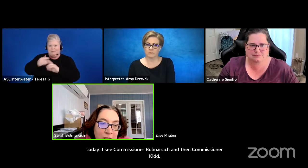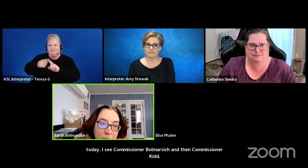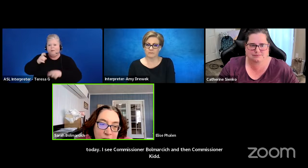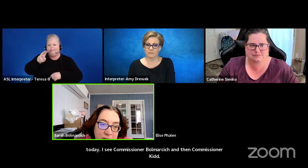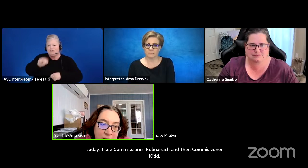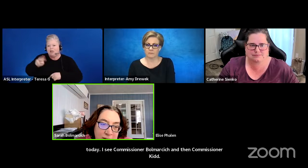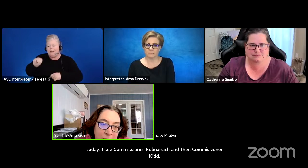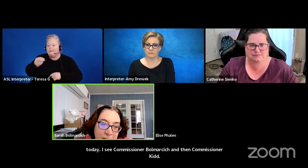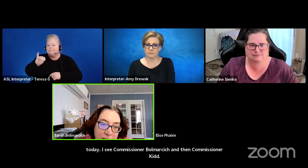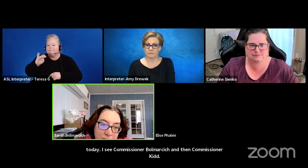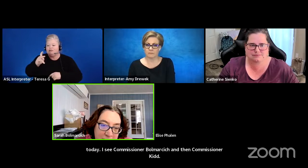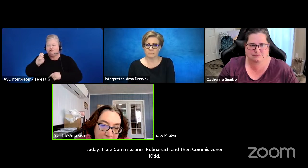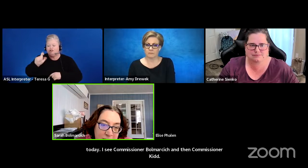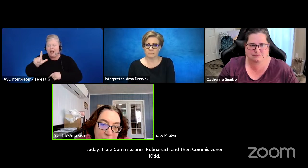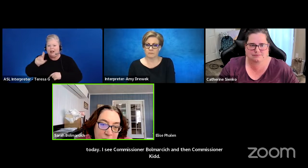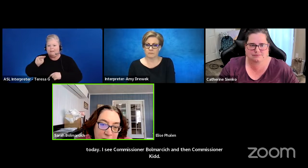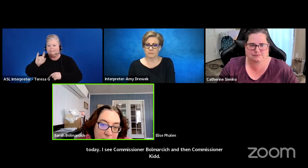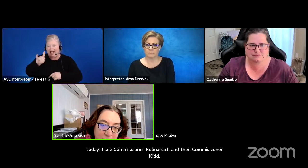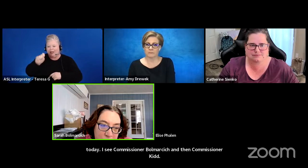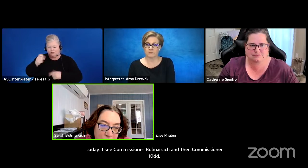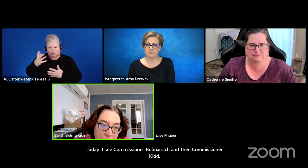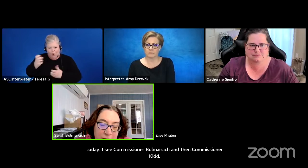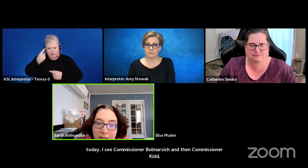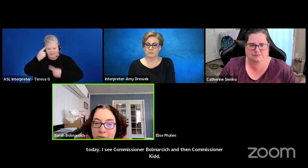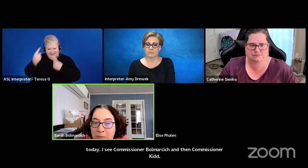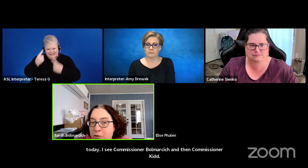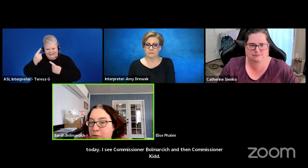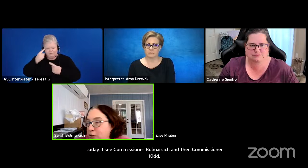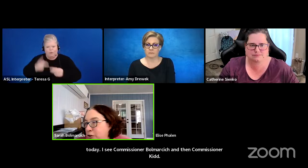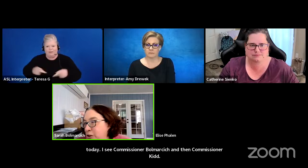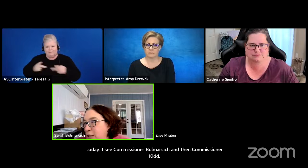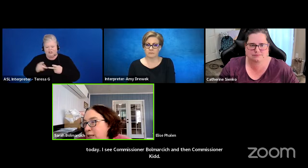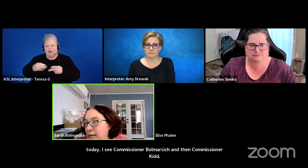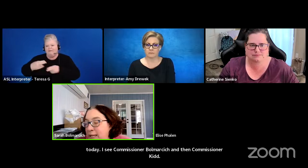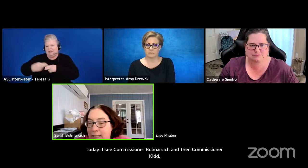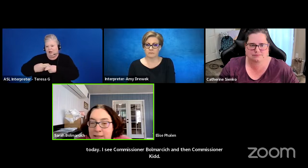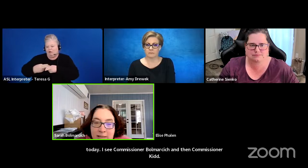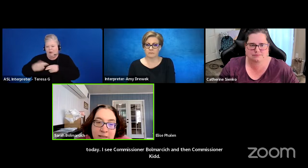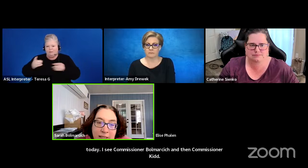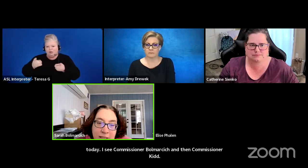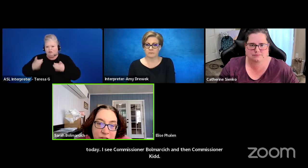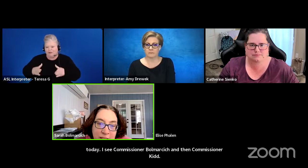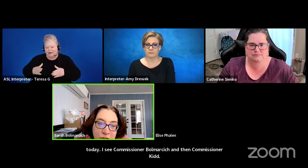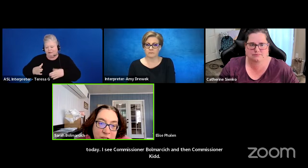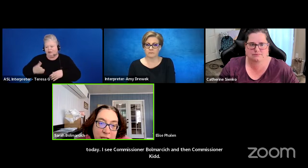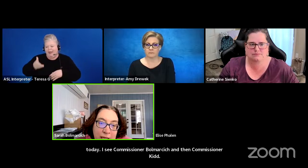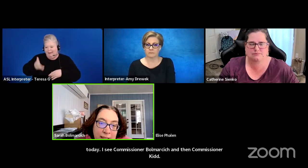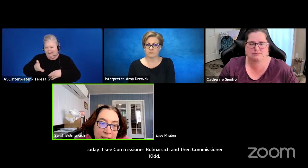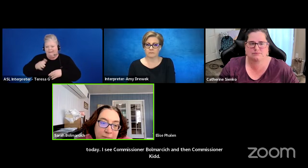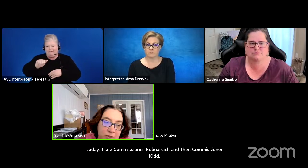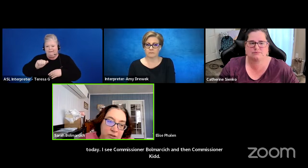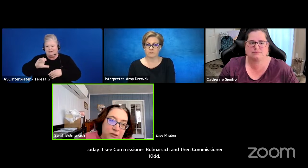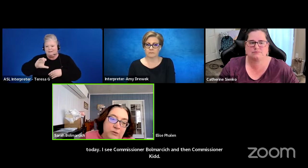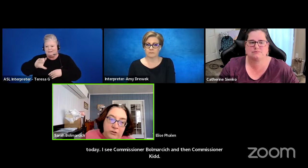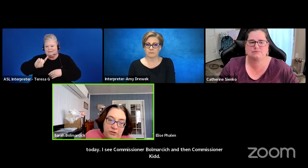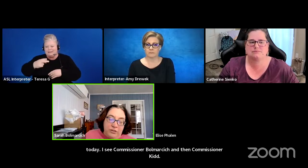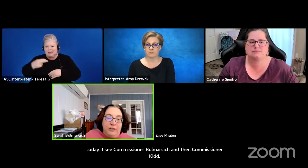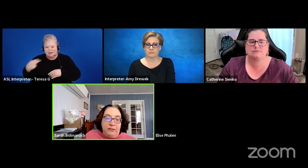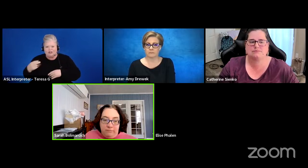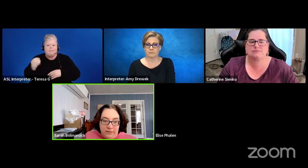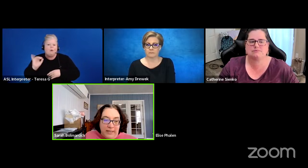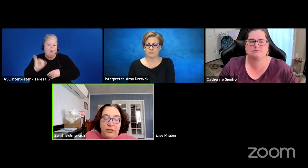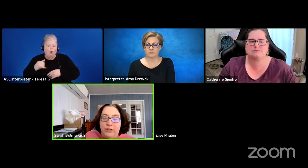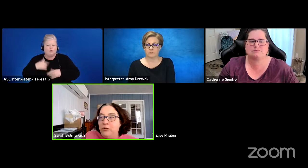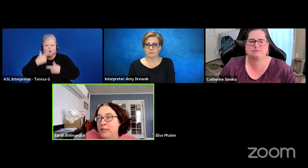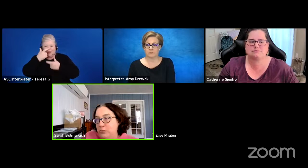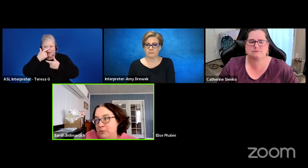Michaels in which she says, I would like to be considered for the position of interim director at ACDHH, and I am also interested in